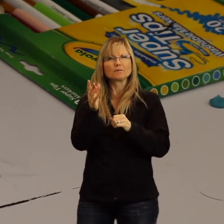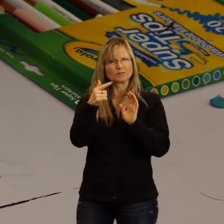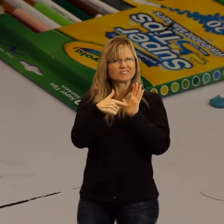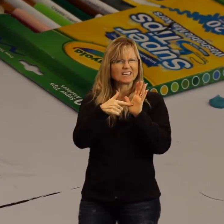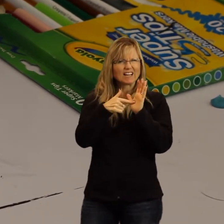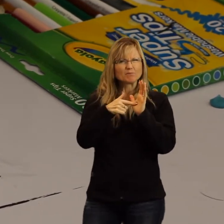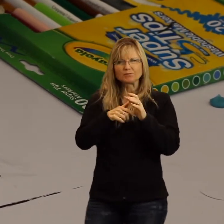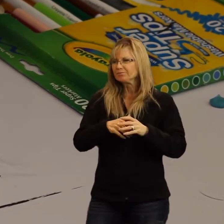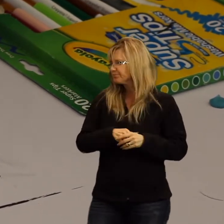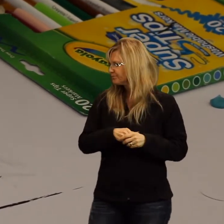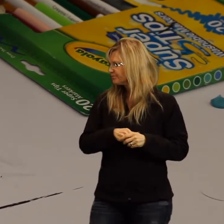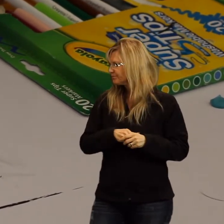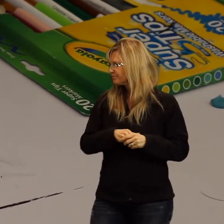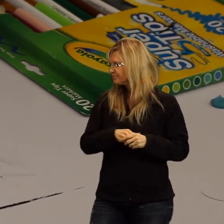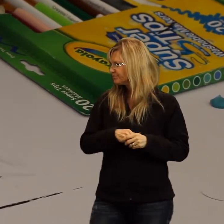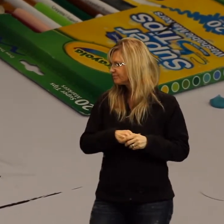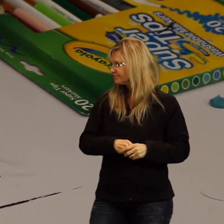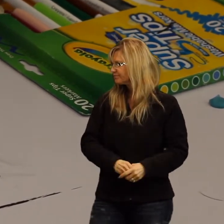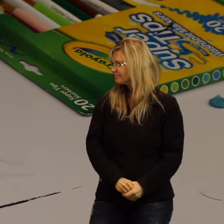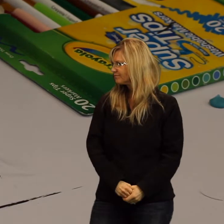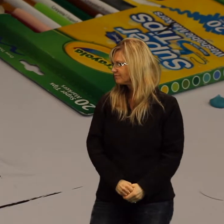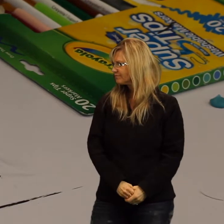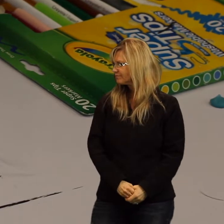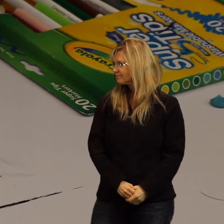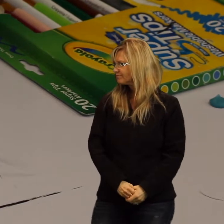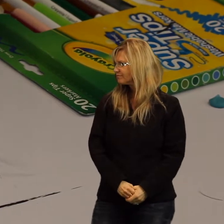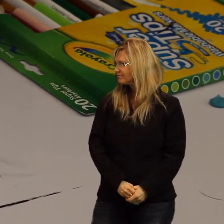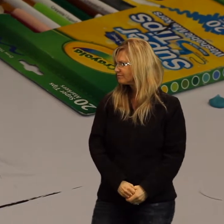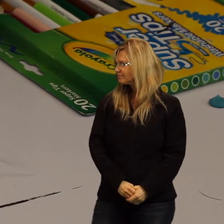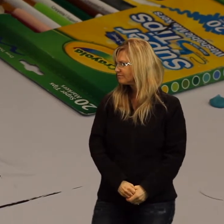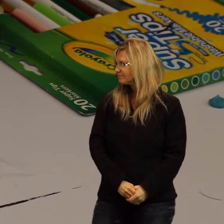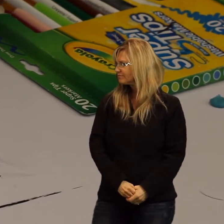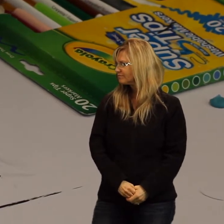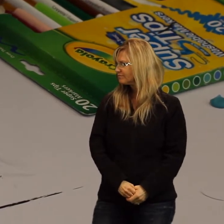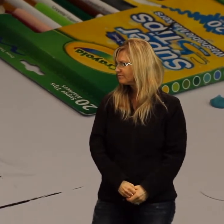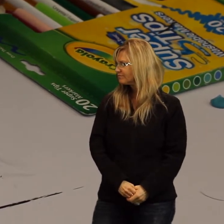colors like that.